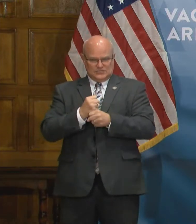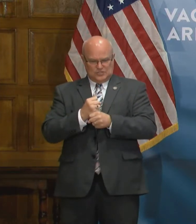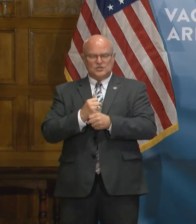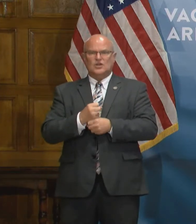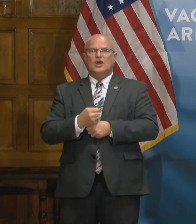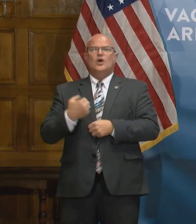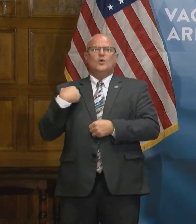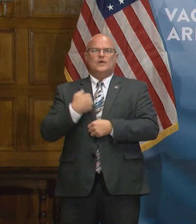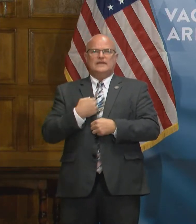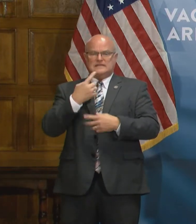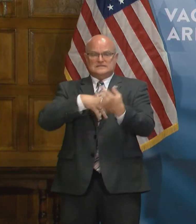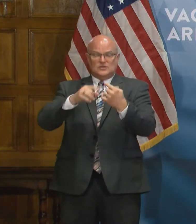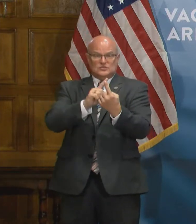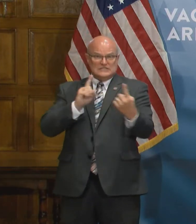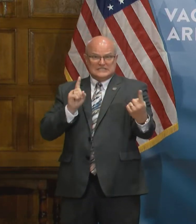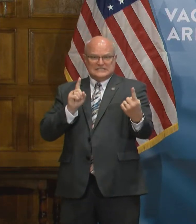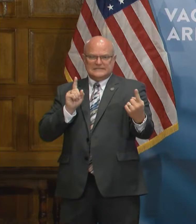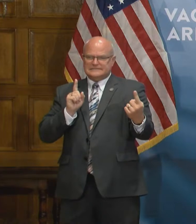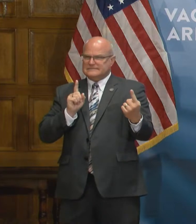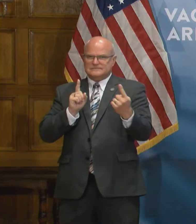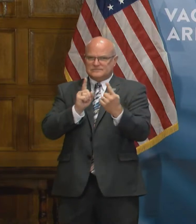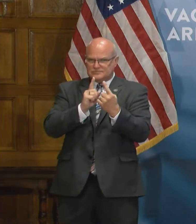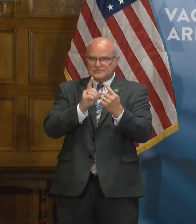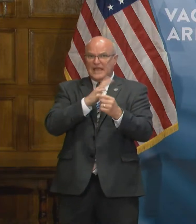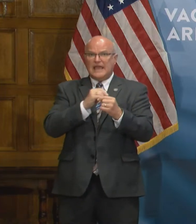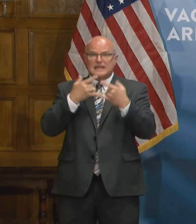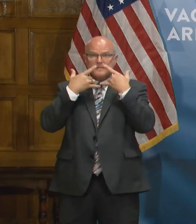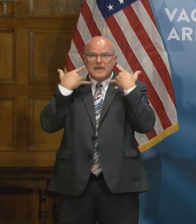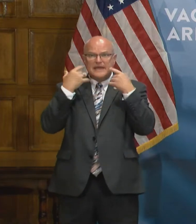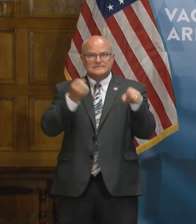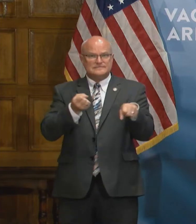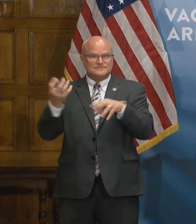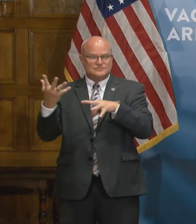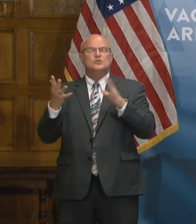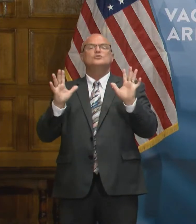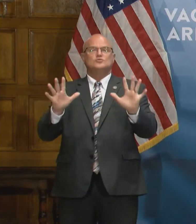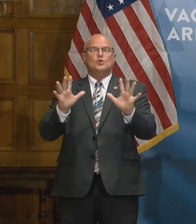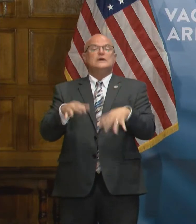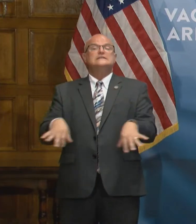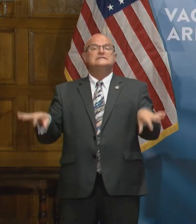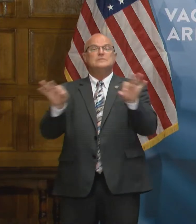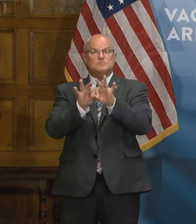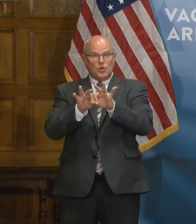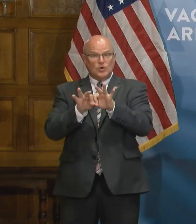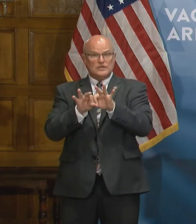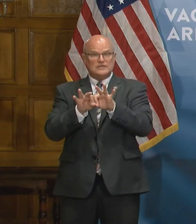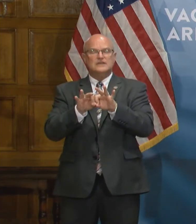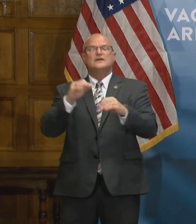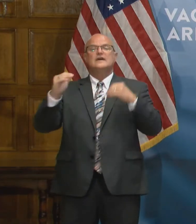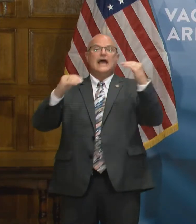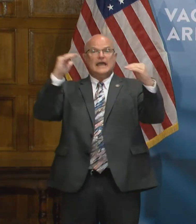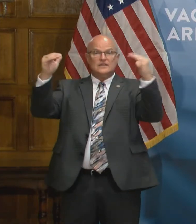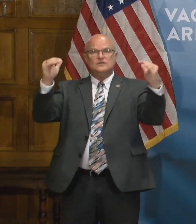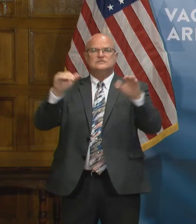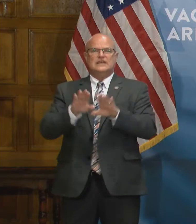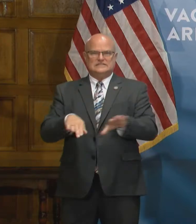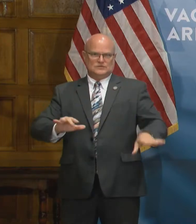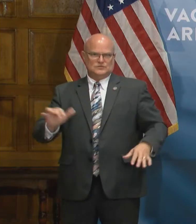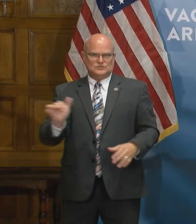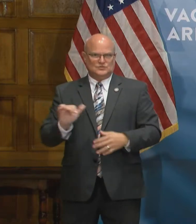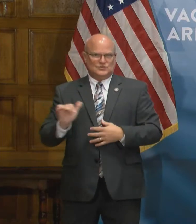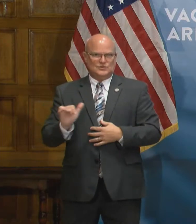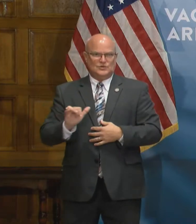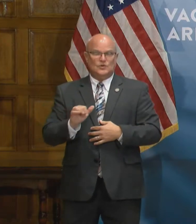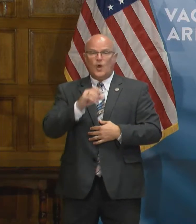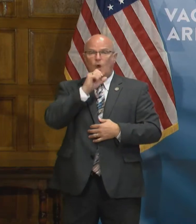with social distancing and masking. And so it's really important that you get the vaccine, not just for adults, but also for children. So